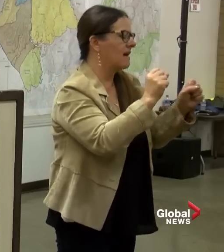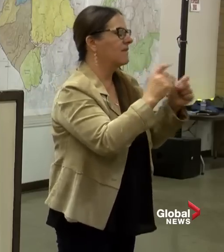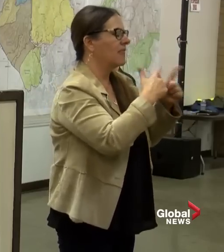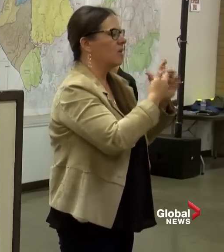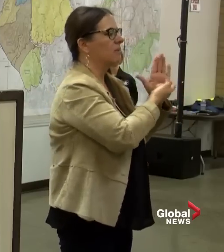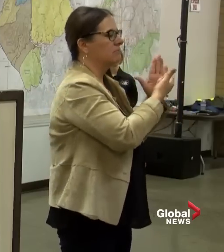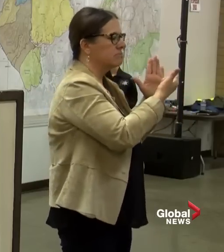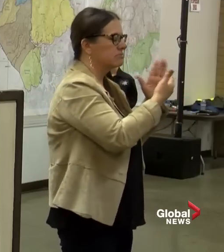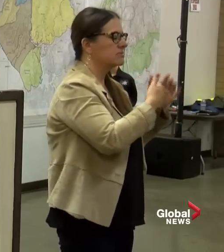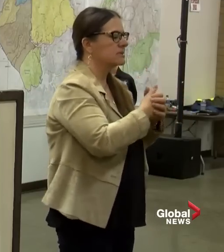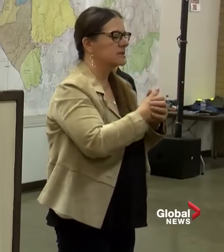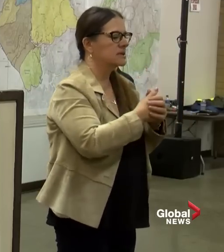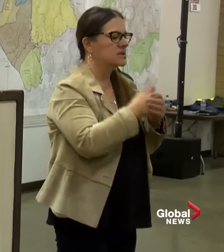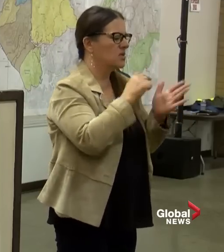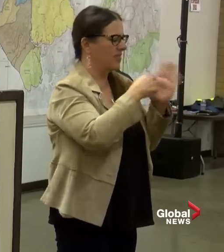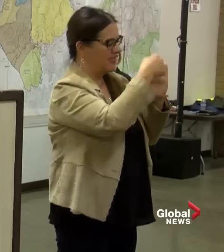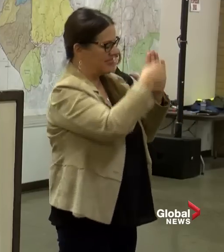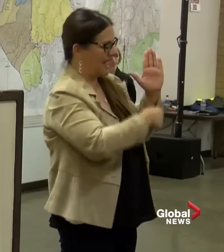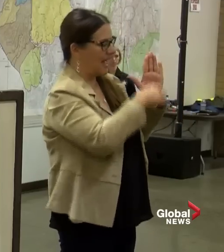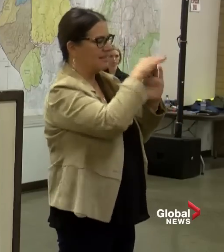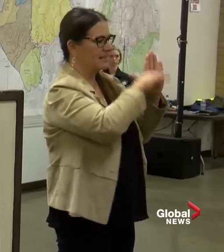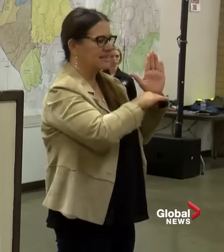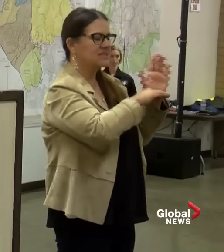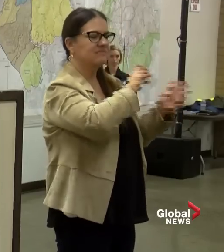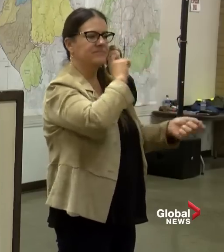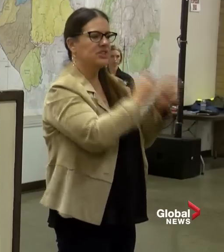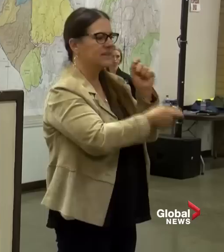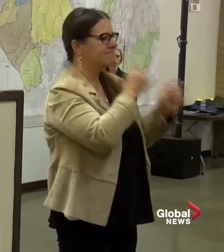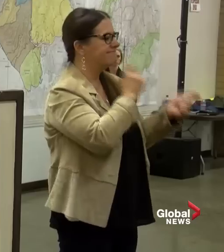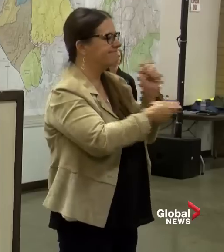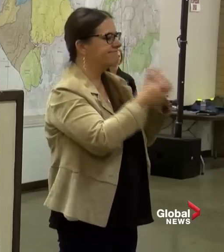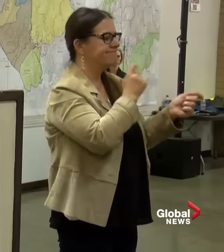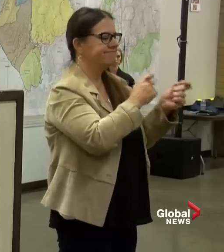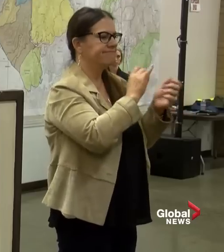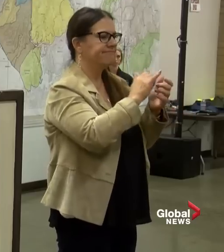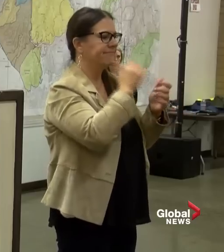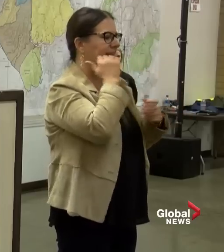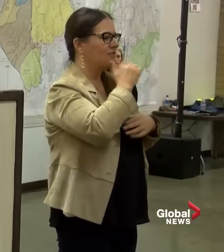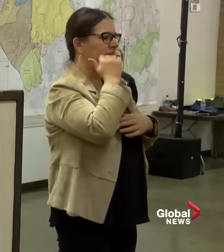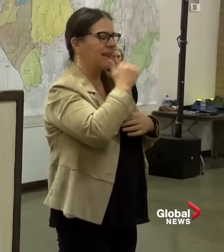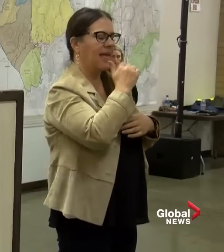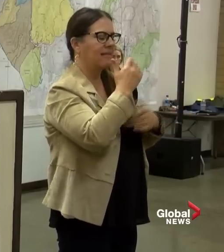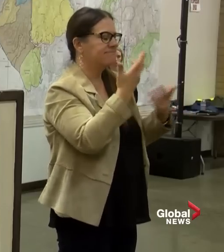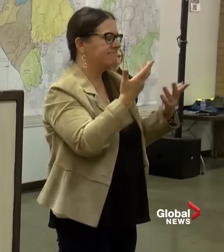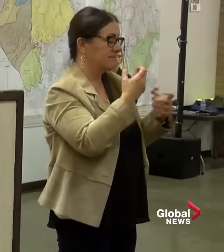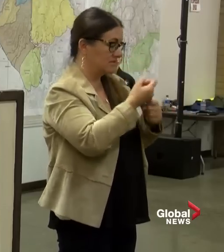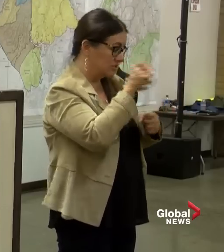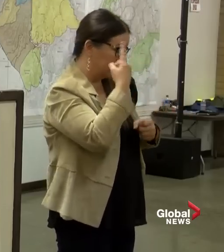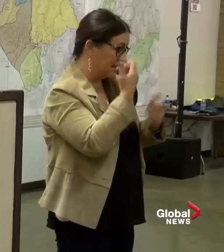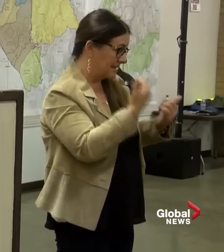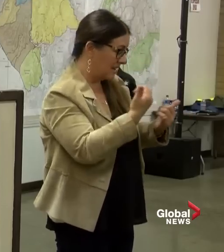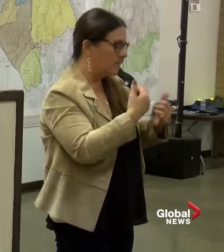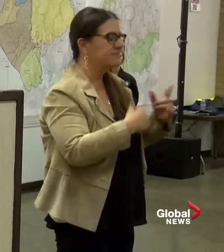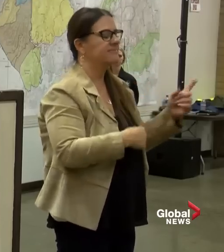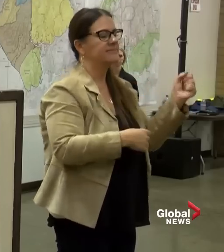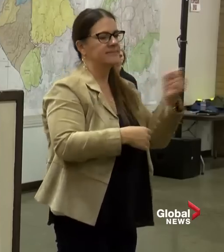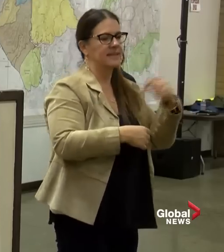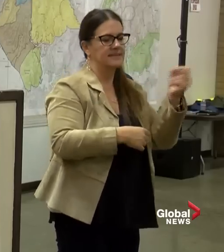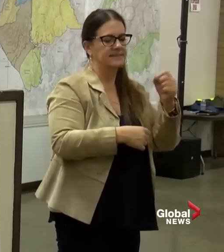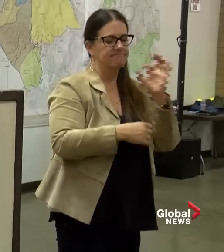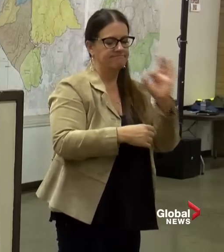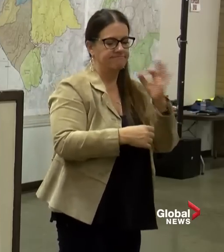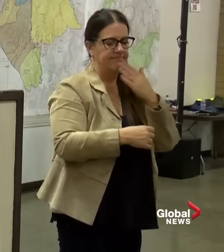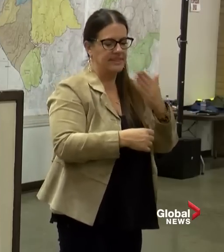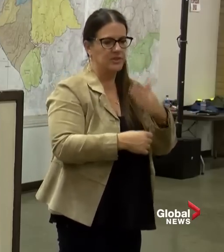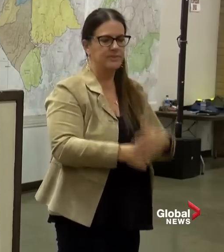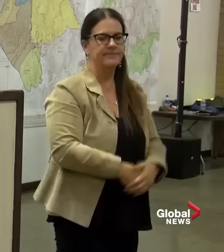entire day, even into the night, and that's why it's a dynamic list that goes, that fluctuates up and down. Does that make sense? Yep. Yeah, okay.